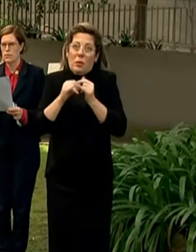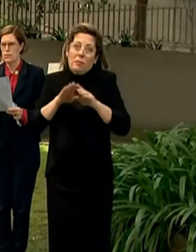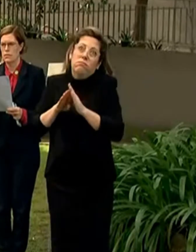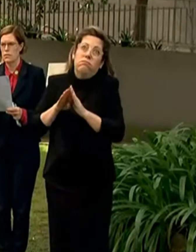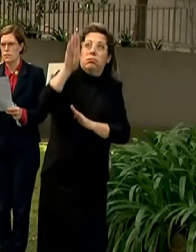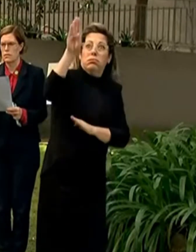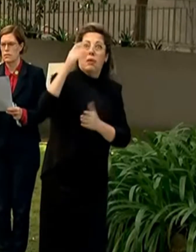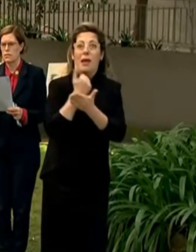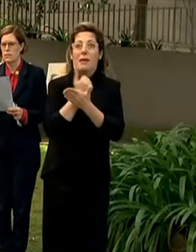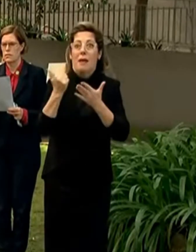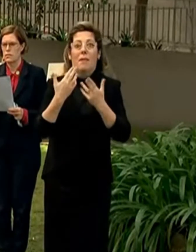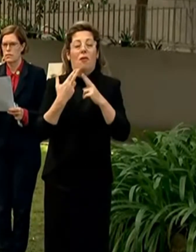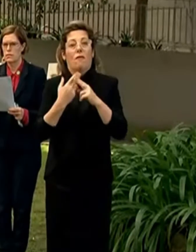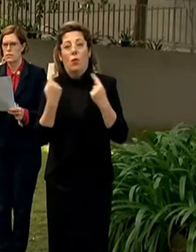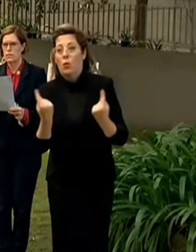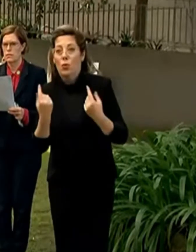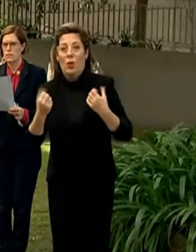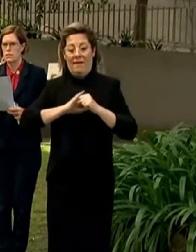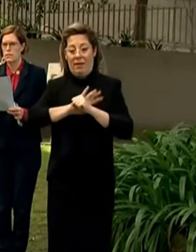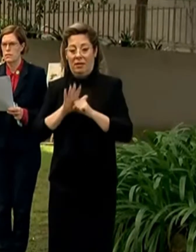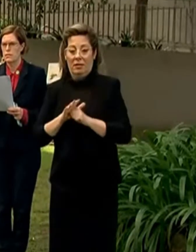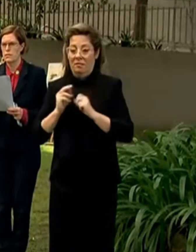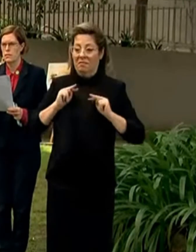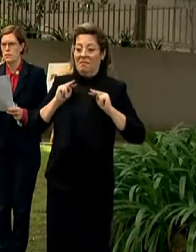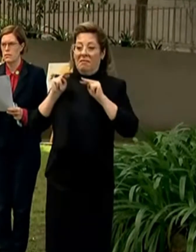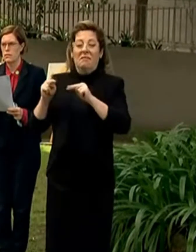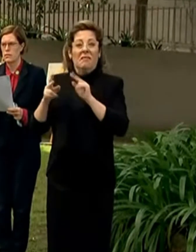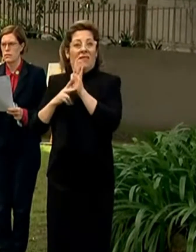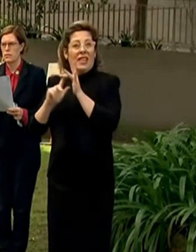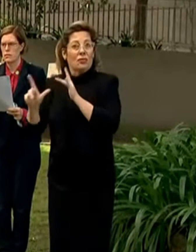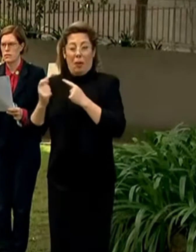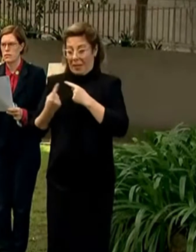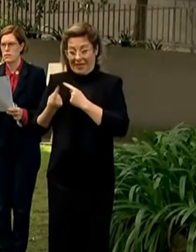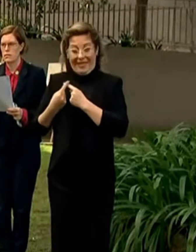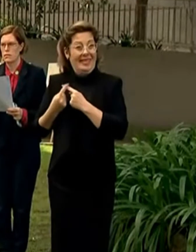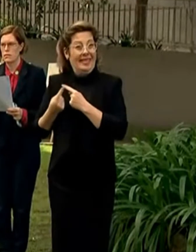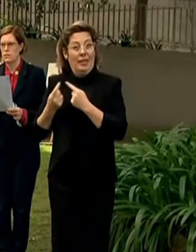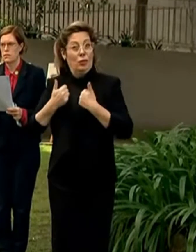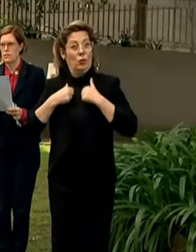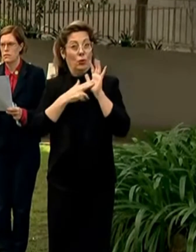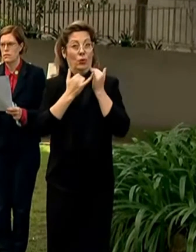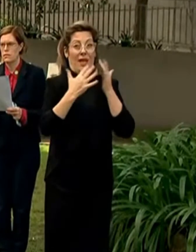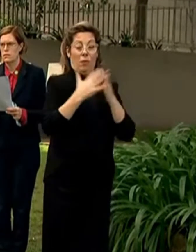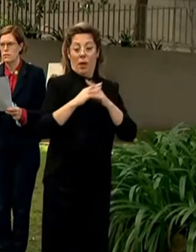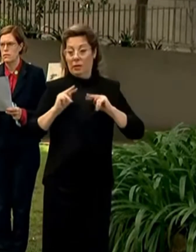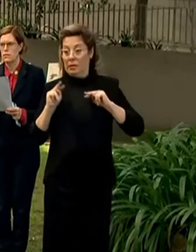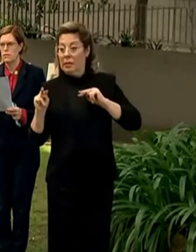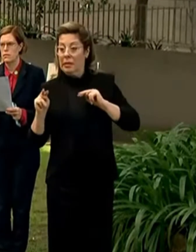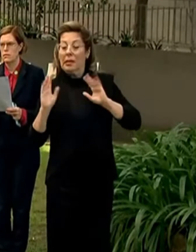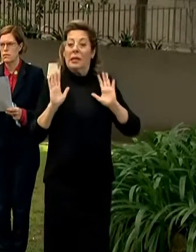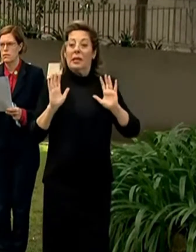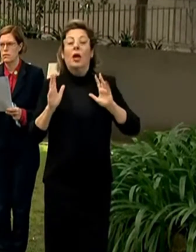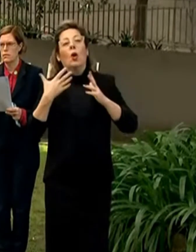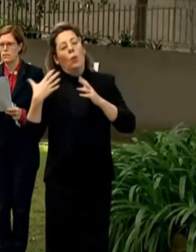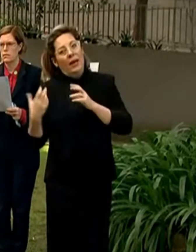our geographic proximity to Victoria is always a concern. That's why we need to take these extra measures, and we need to make